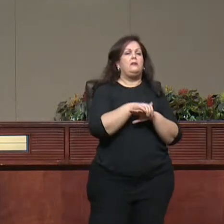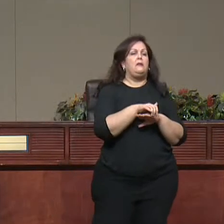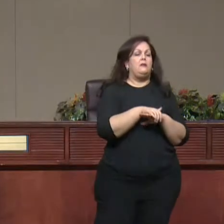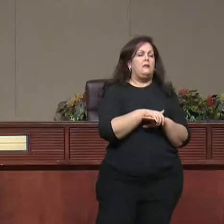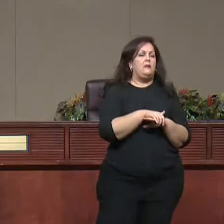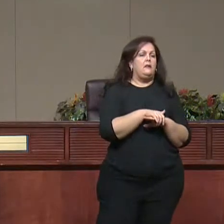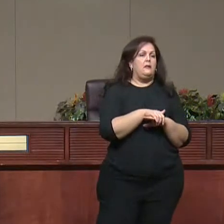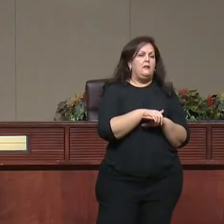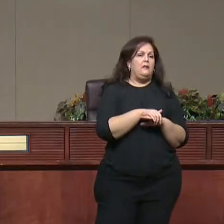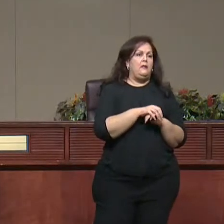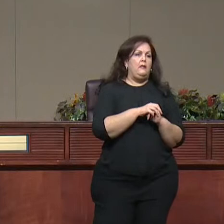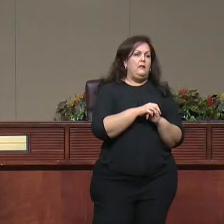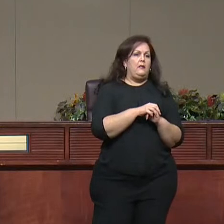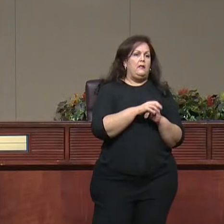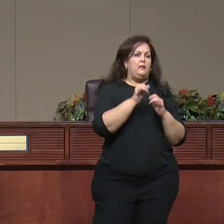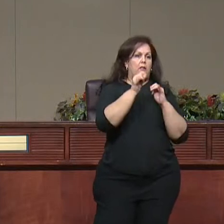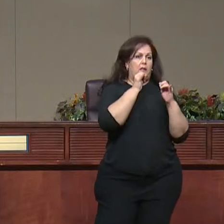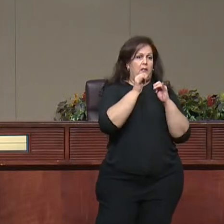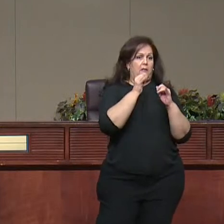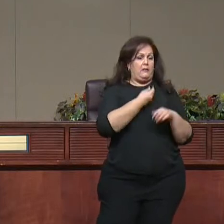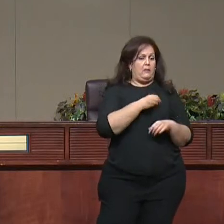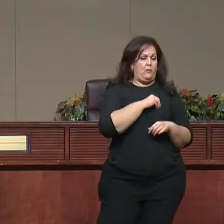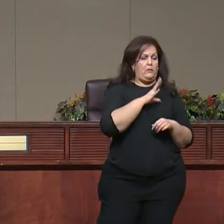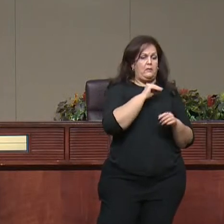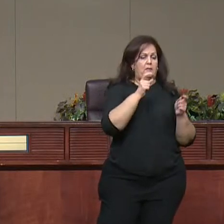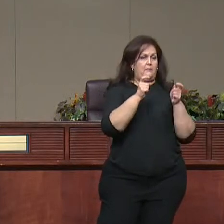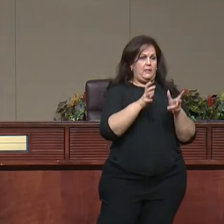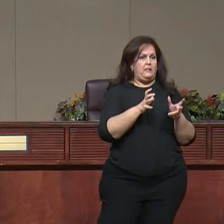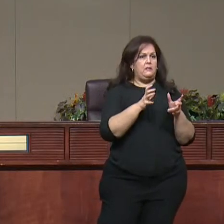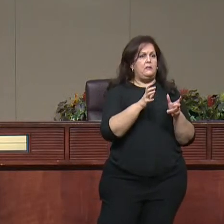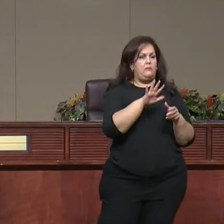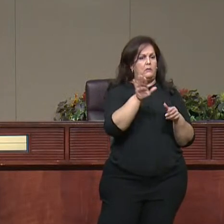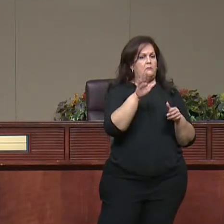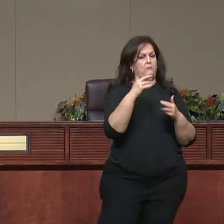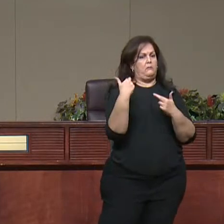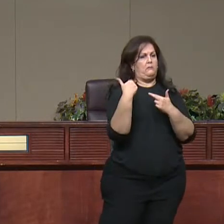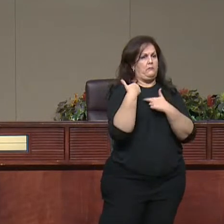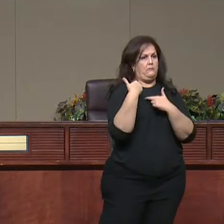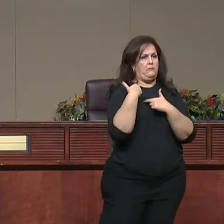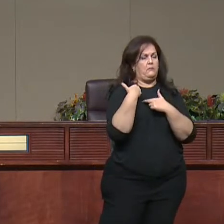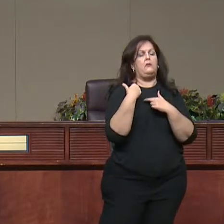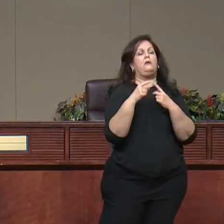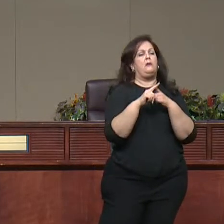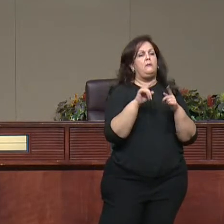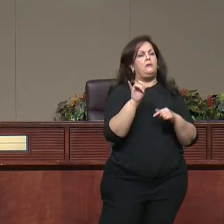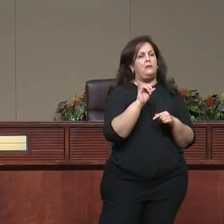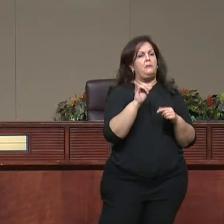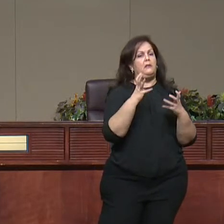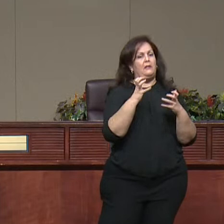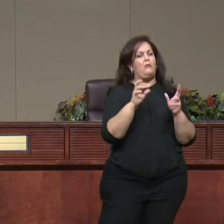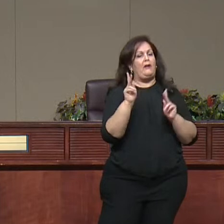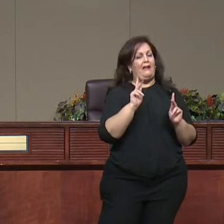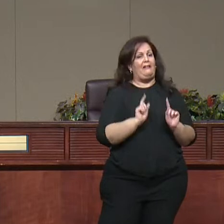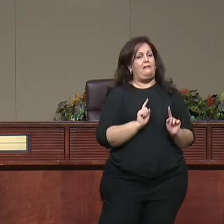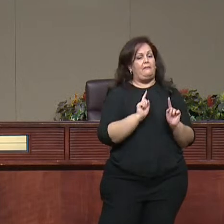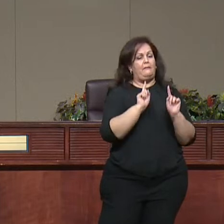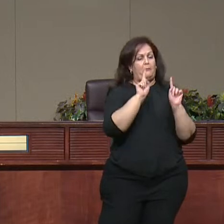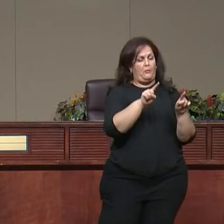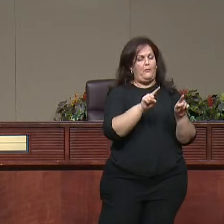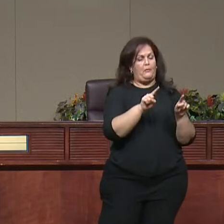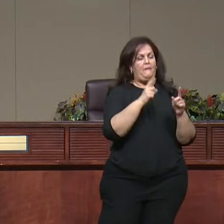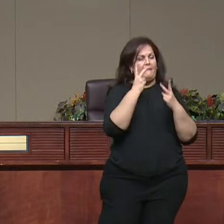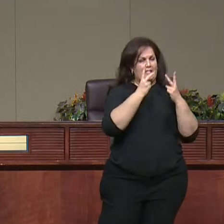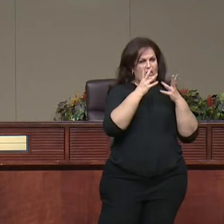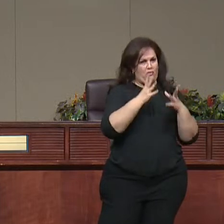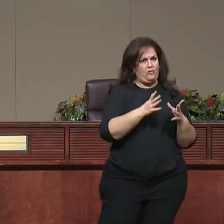the bar owners and managers to be responsible, but we also want the patrons to be